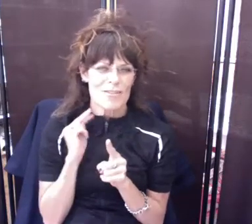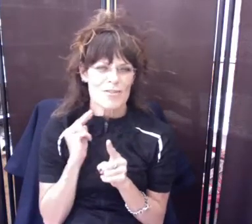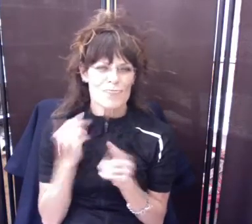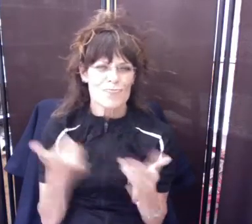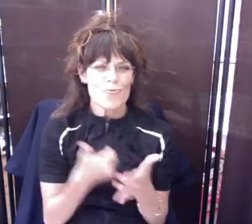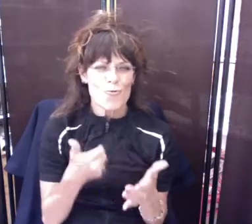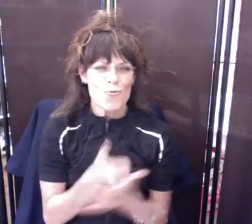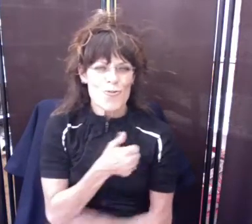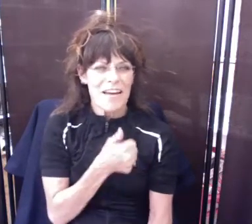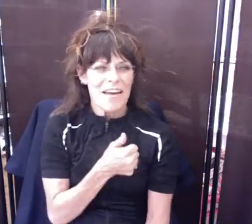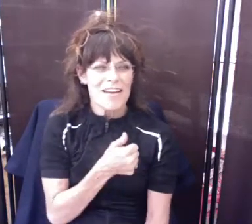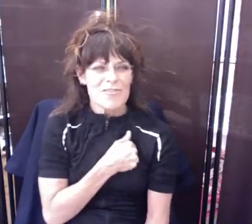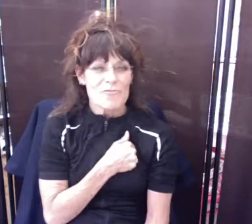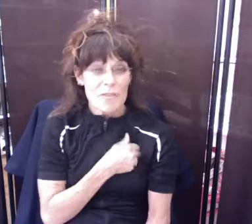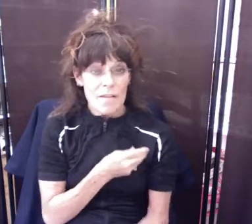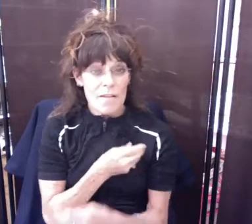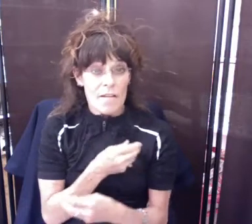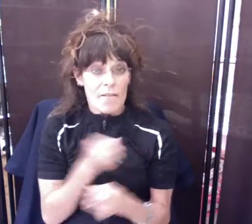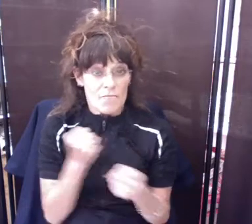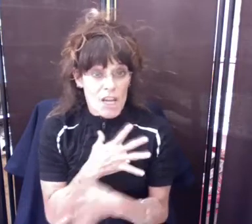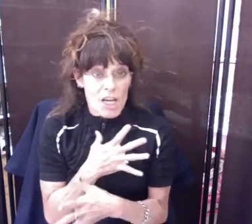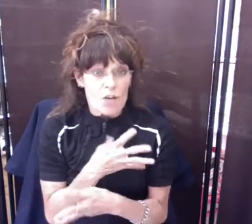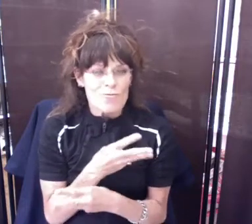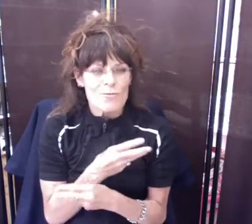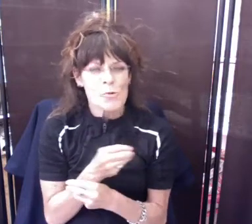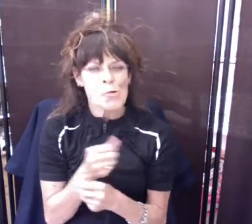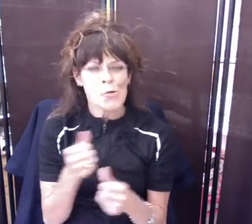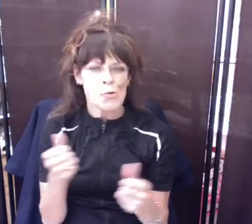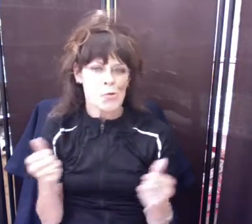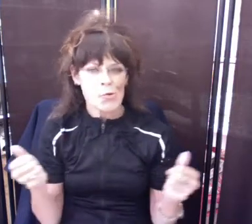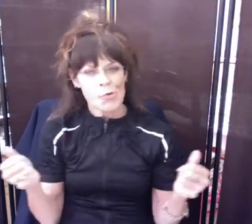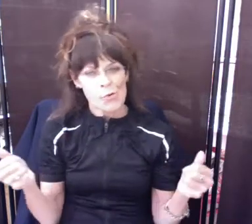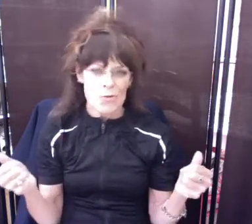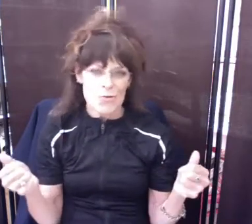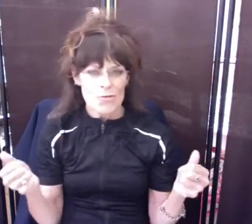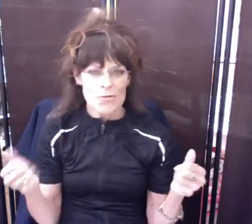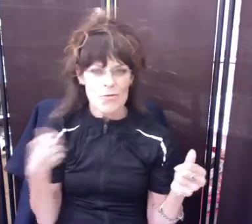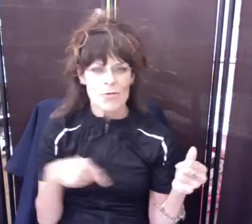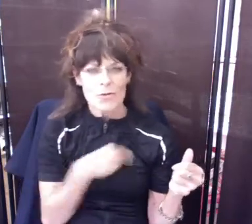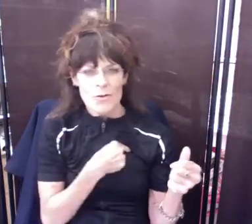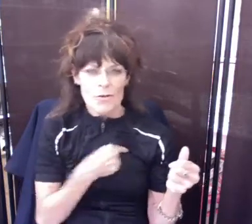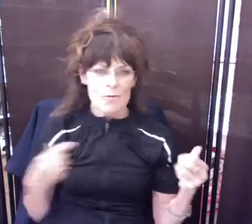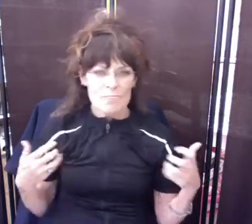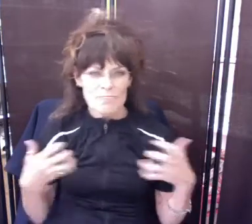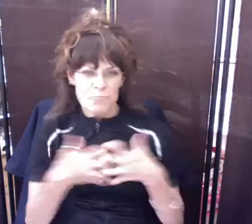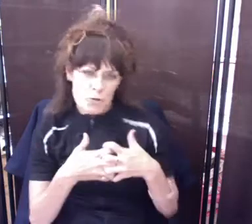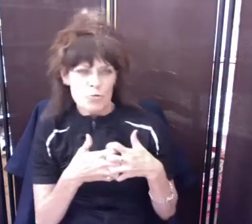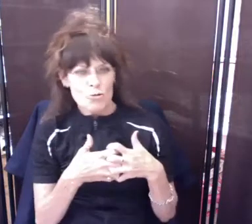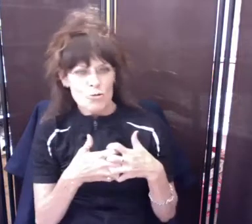the anxiety. It makes us feel like we're a part of and we belong. And that's a valuable,